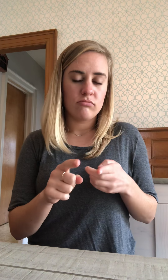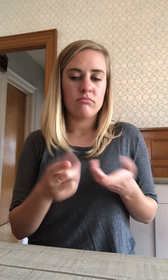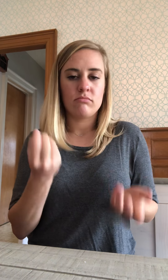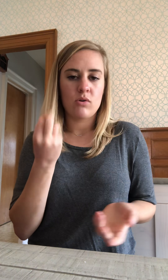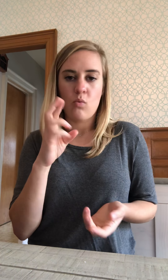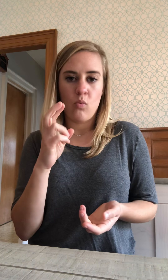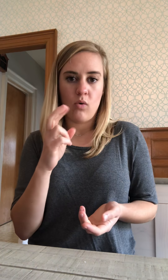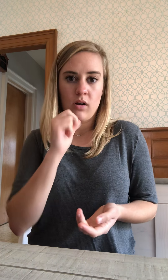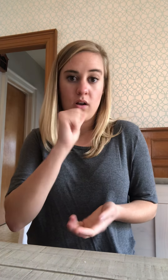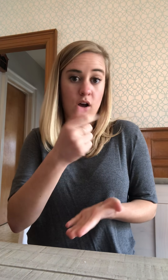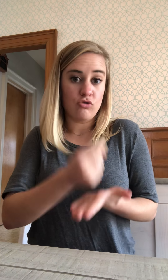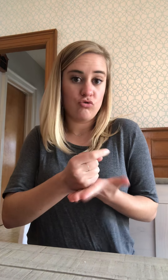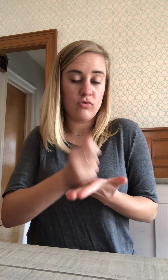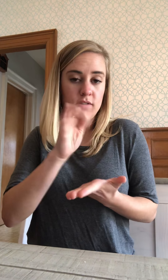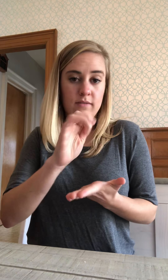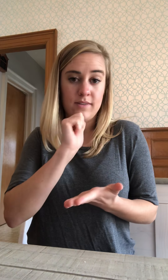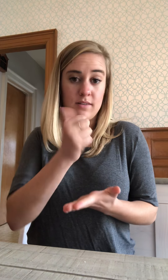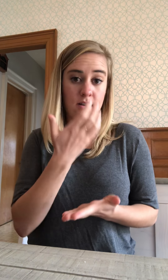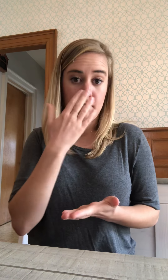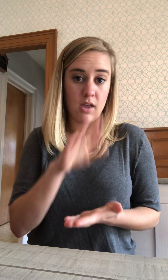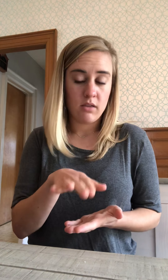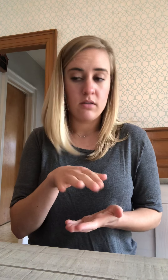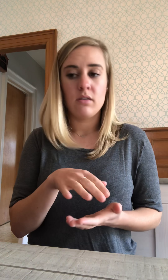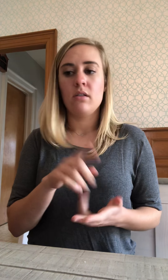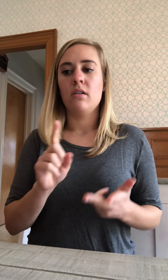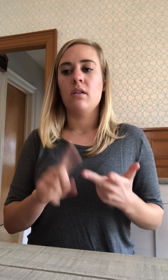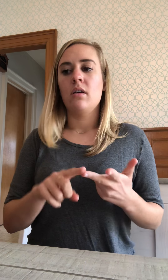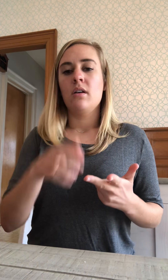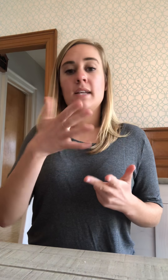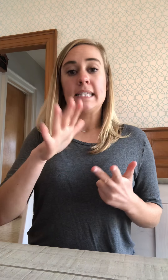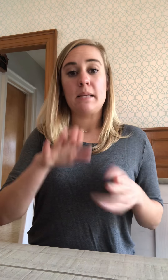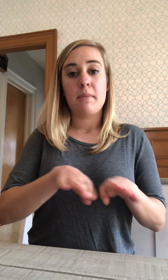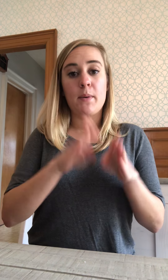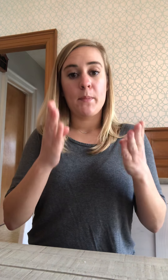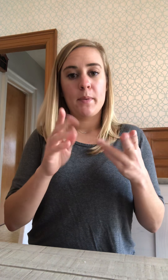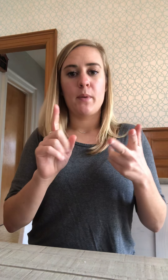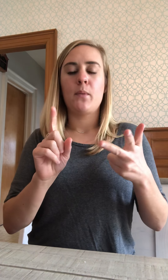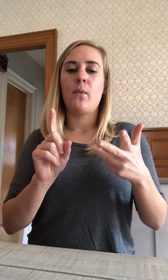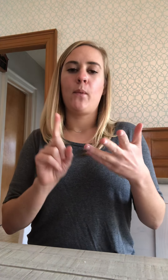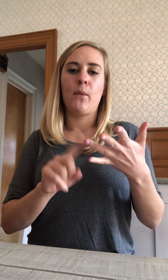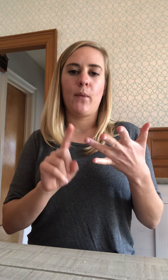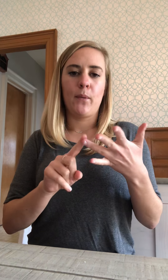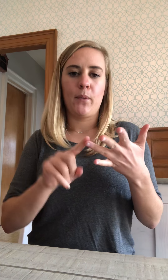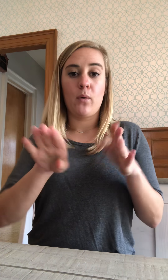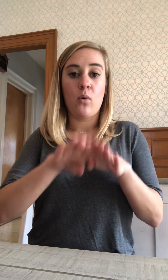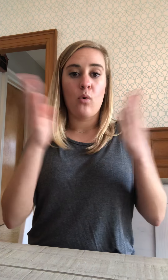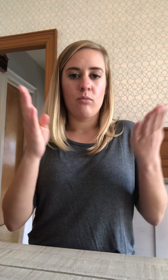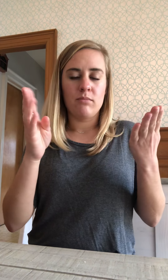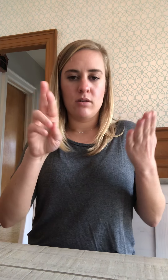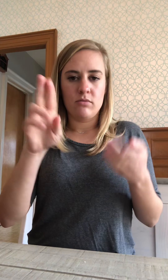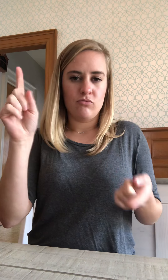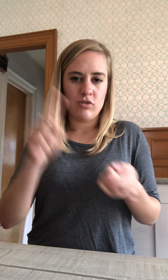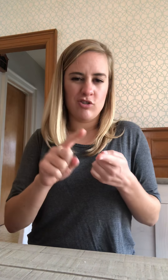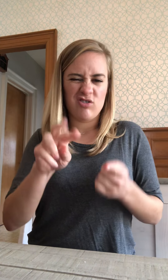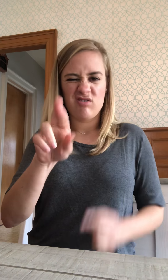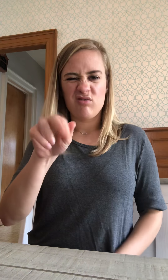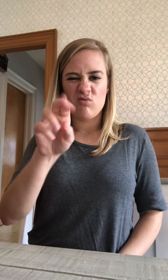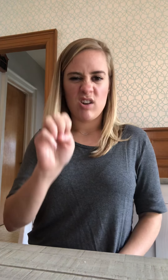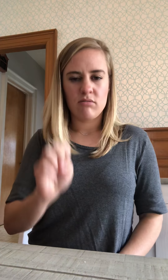displaced, semi-open reduction, or rarely by open reduction. So